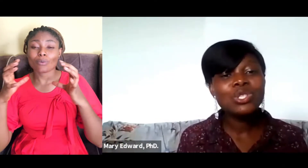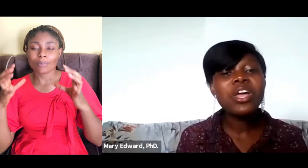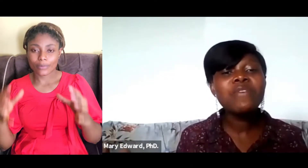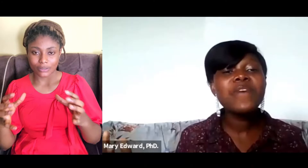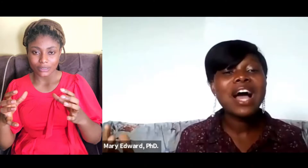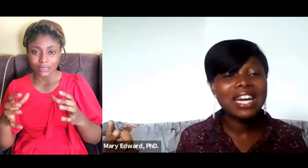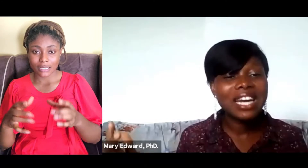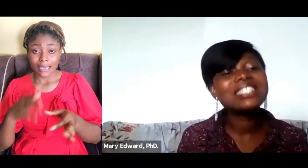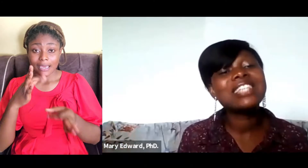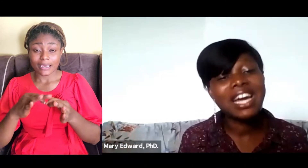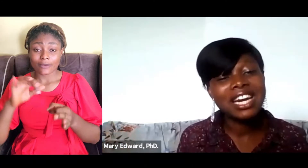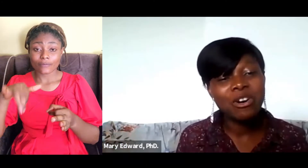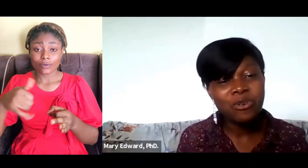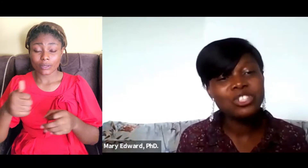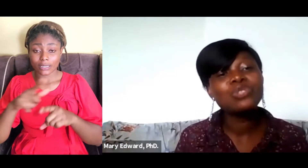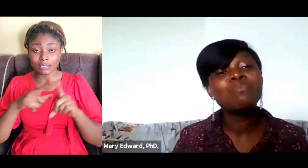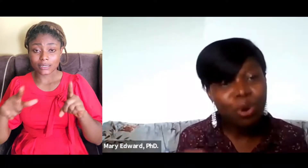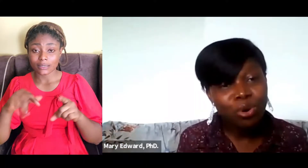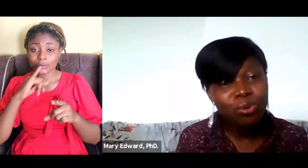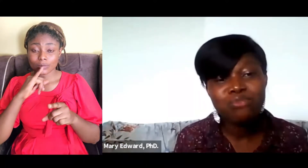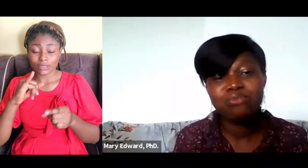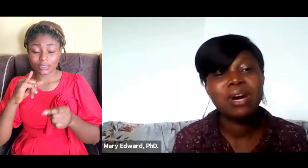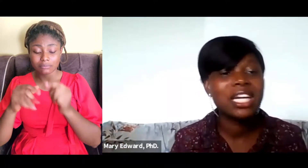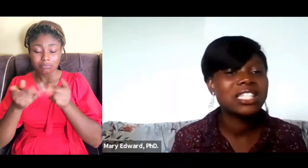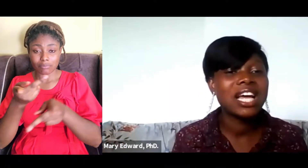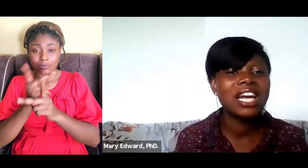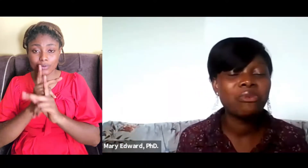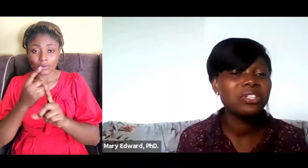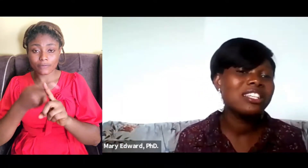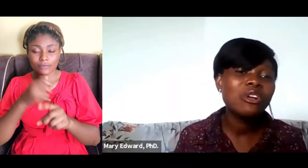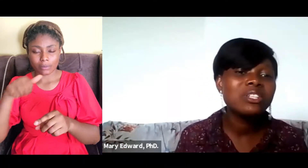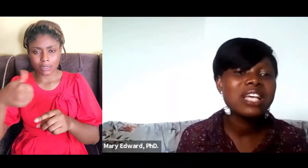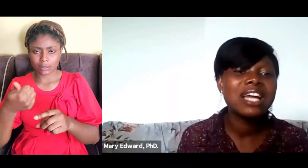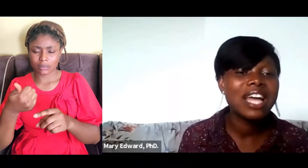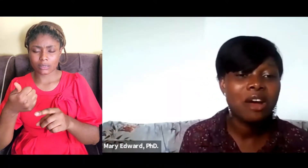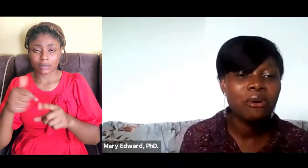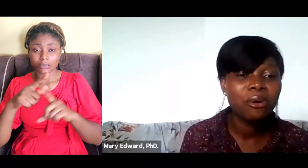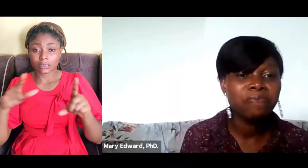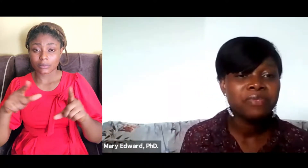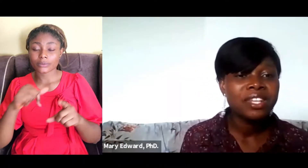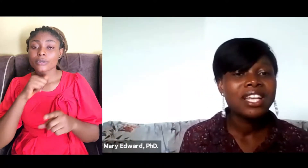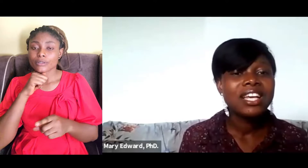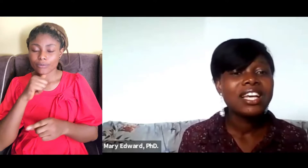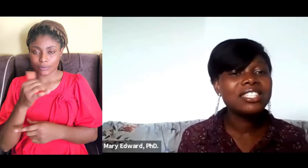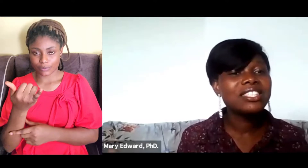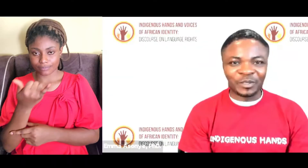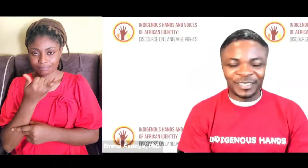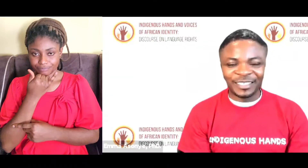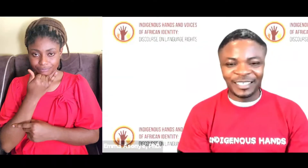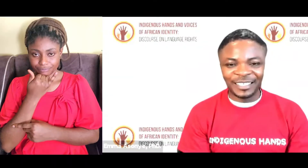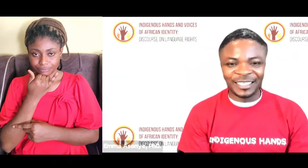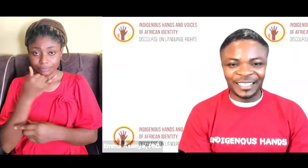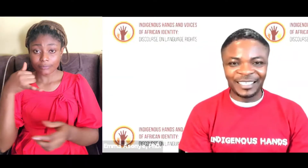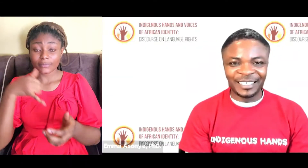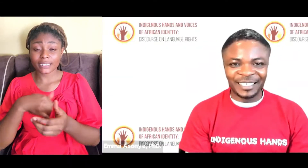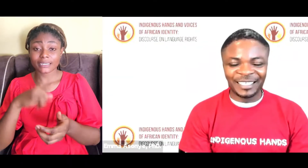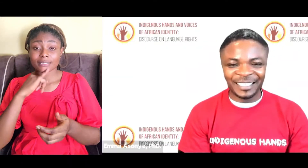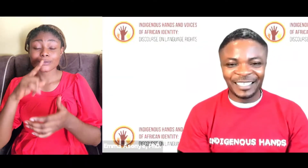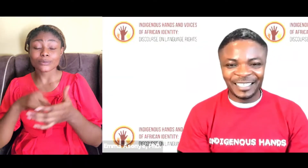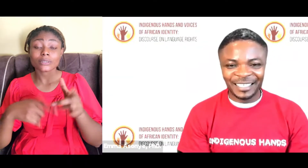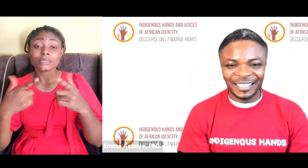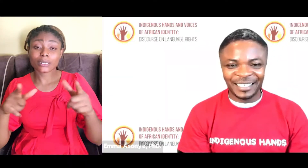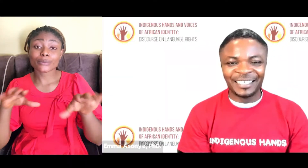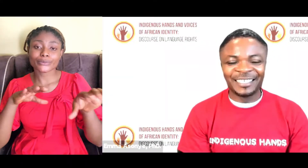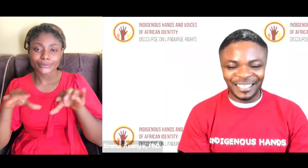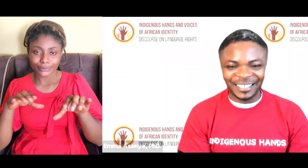so much. So if another sign language is borrowing from another sign language, it's not an error at it's all. Just what